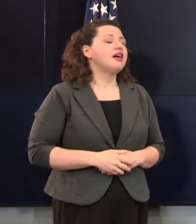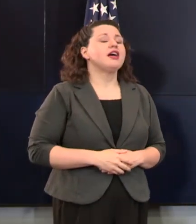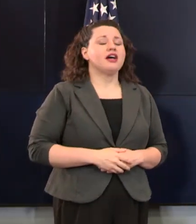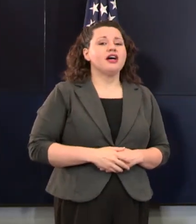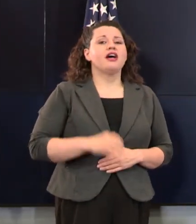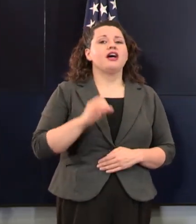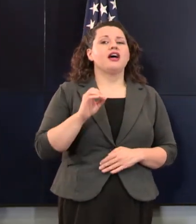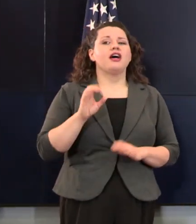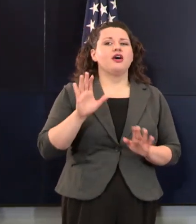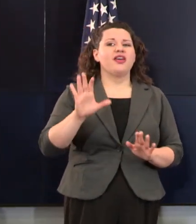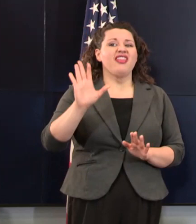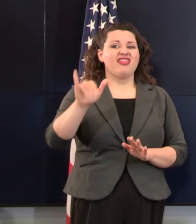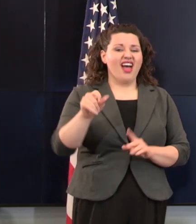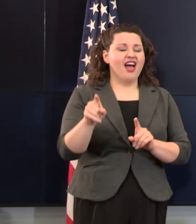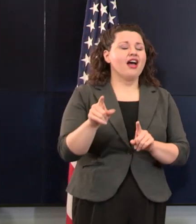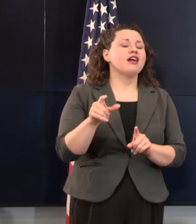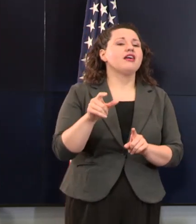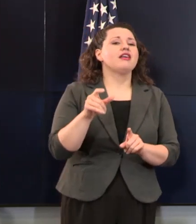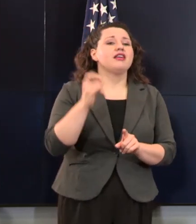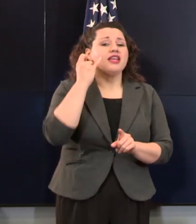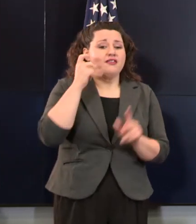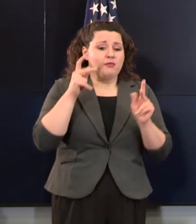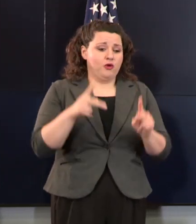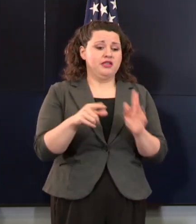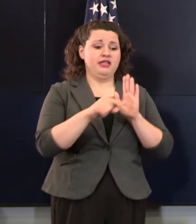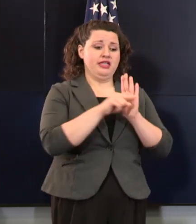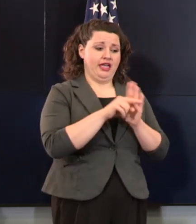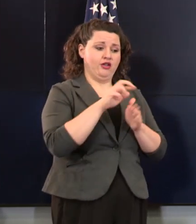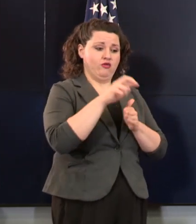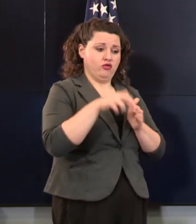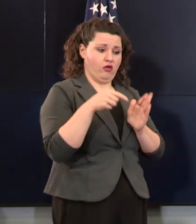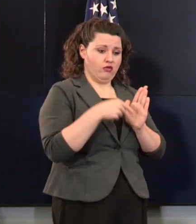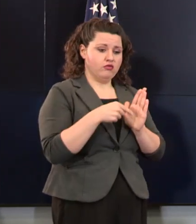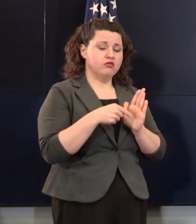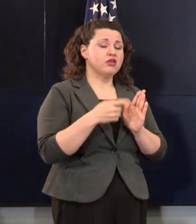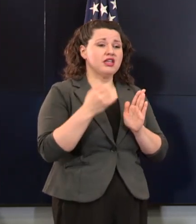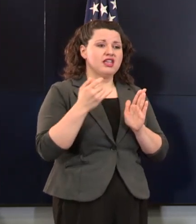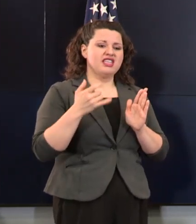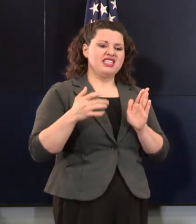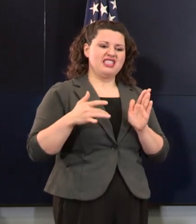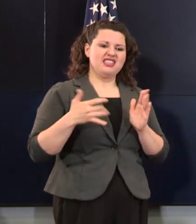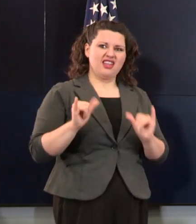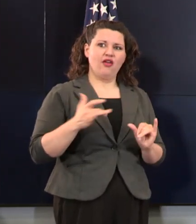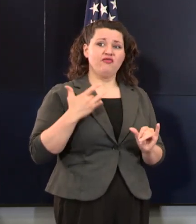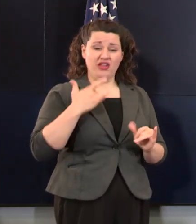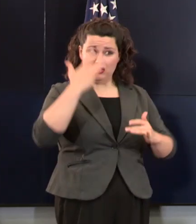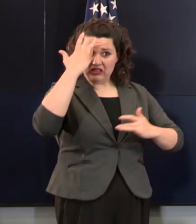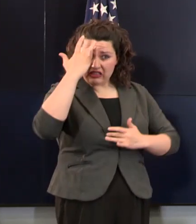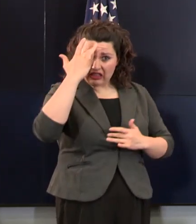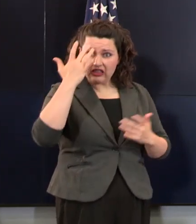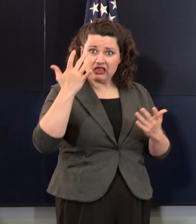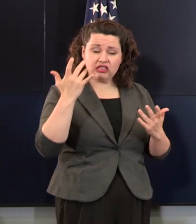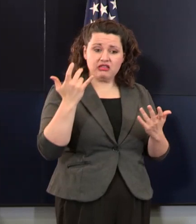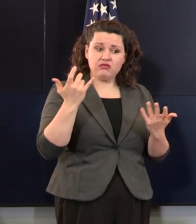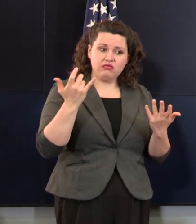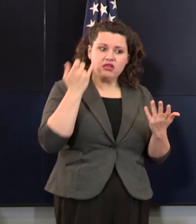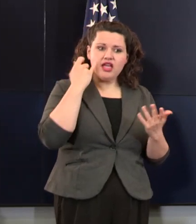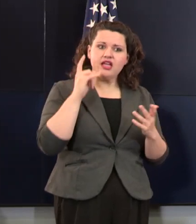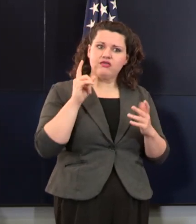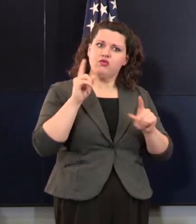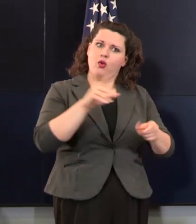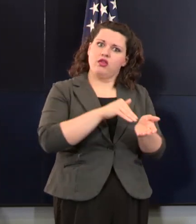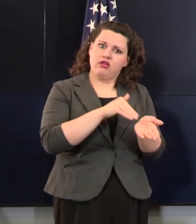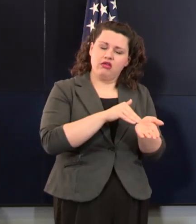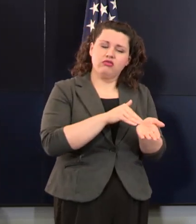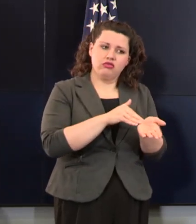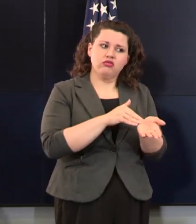Okay, what I would say about that is if somebody's had a negative test, if they are still feeling ill, if they need to go to their doctor,